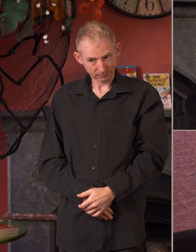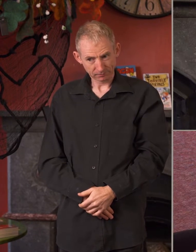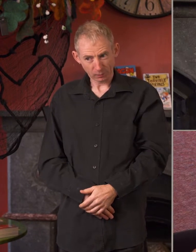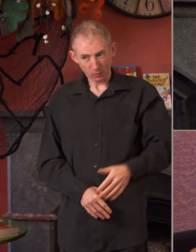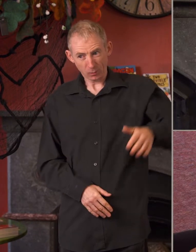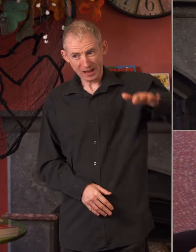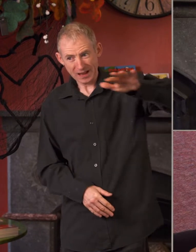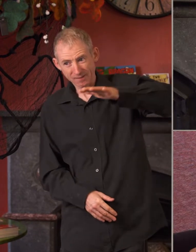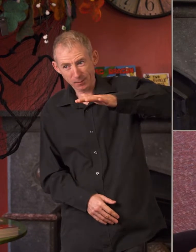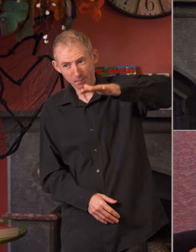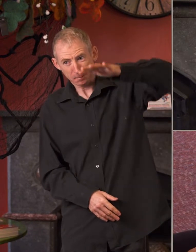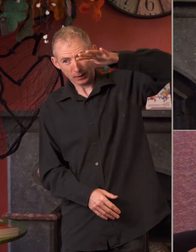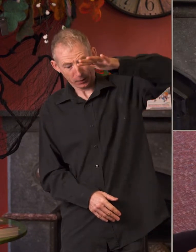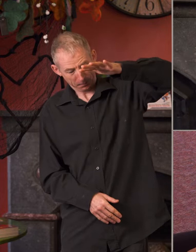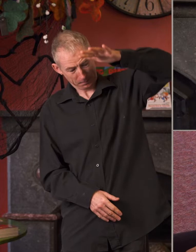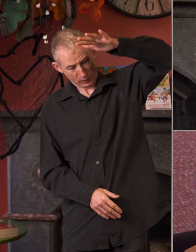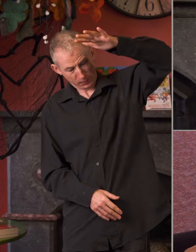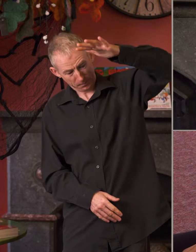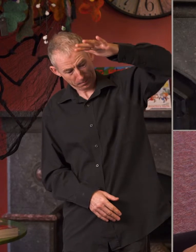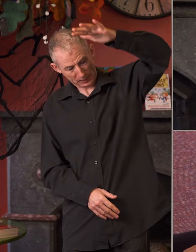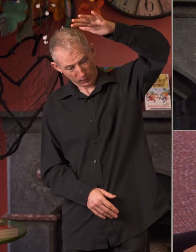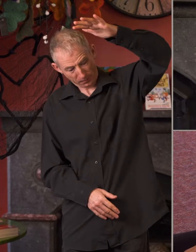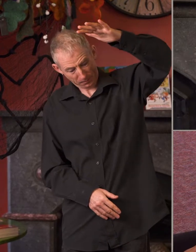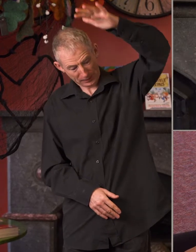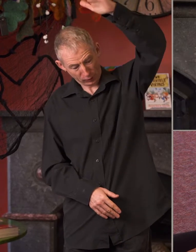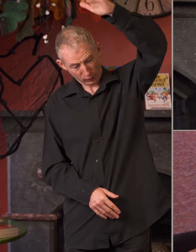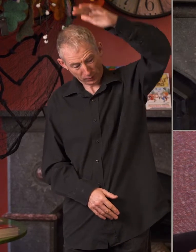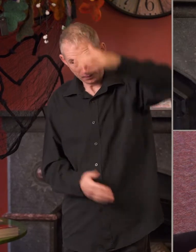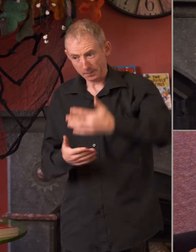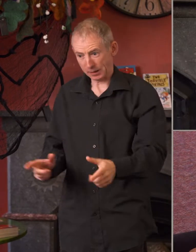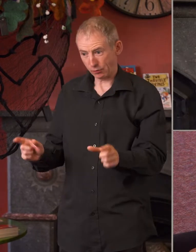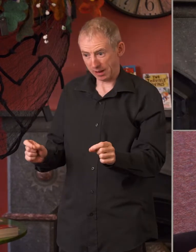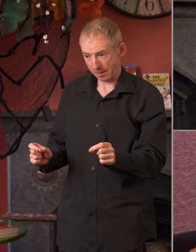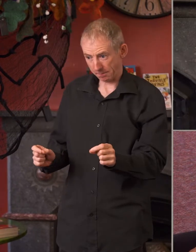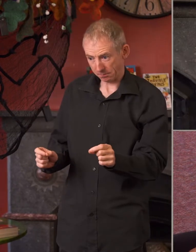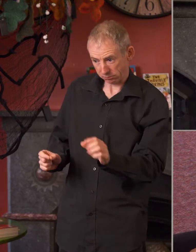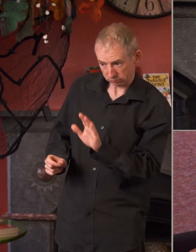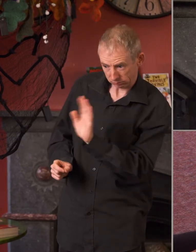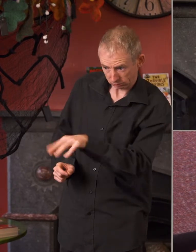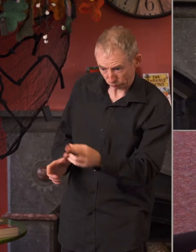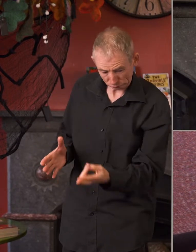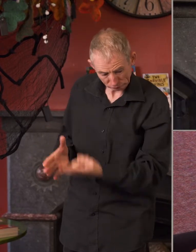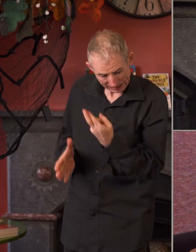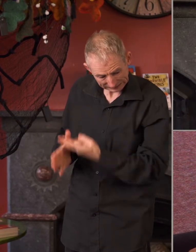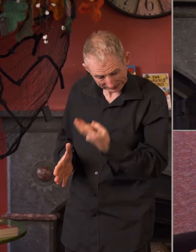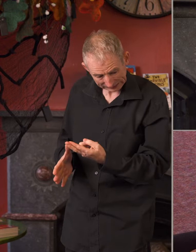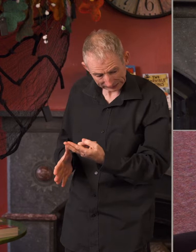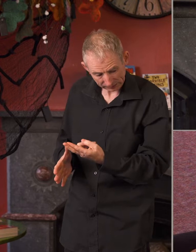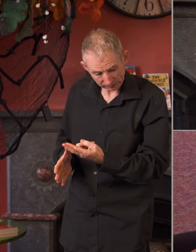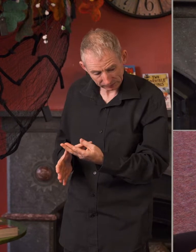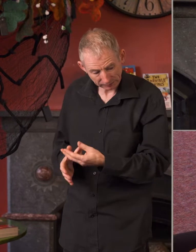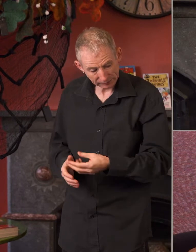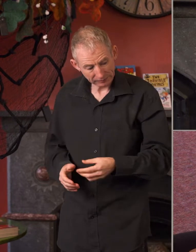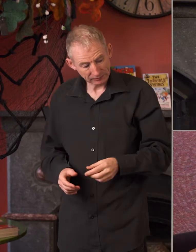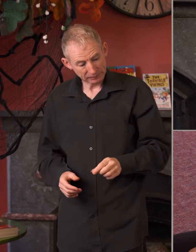It gets bigger and bigger and bigger. Ready? Says Very Big